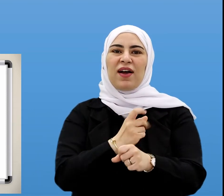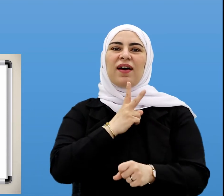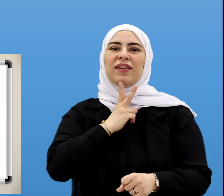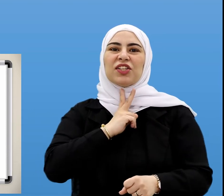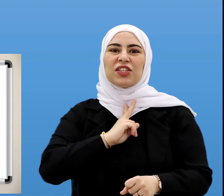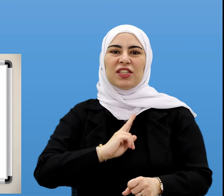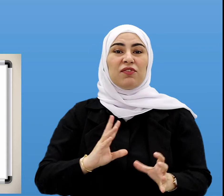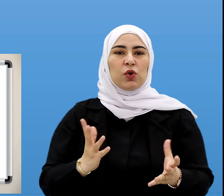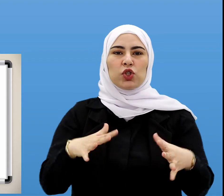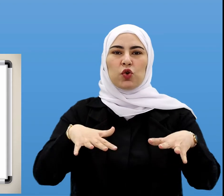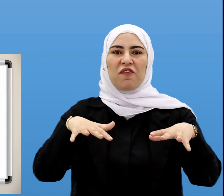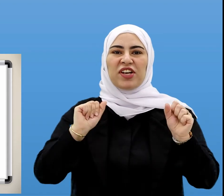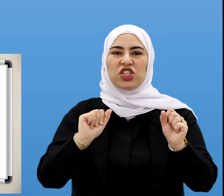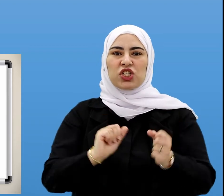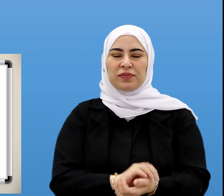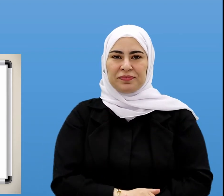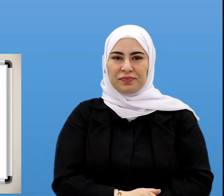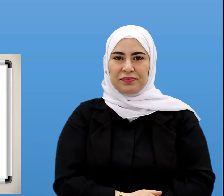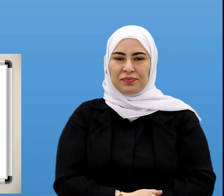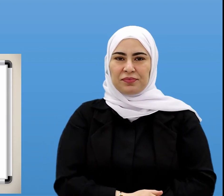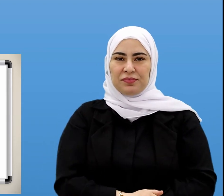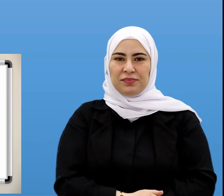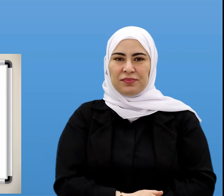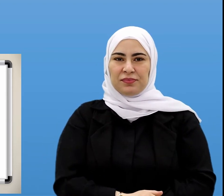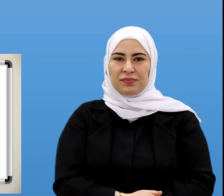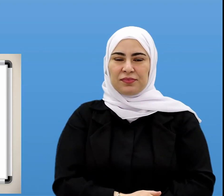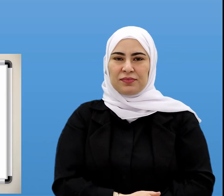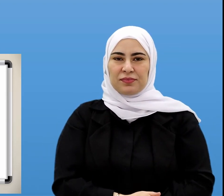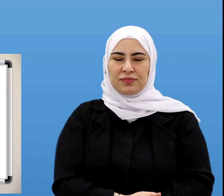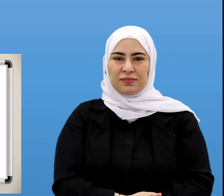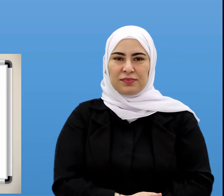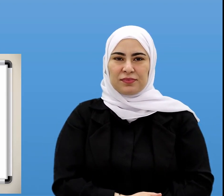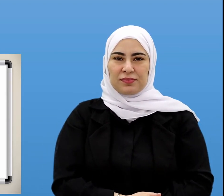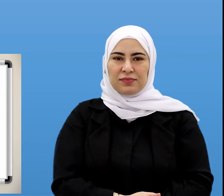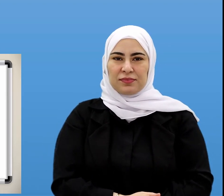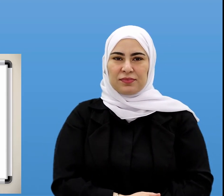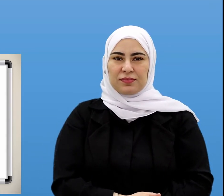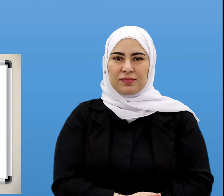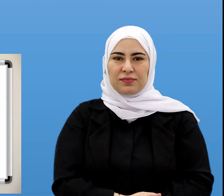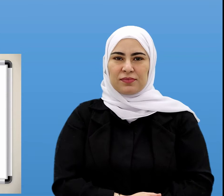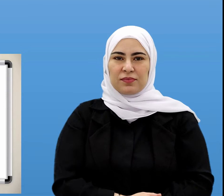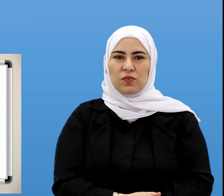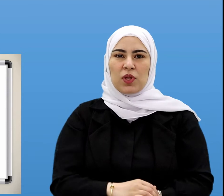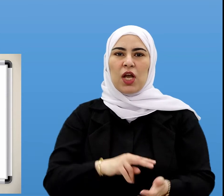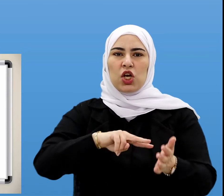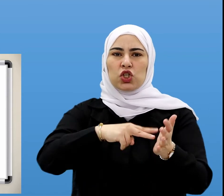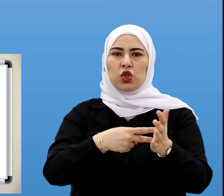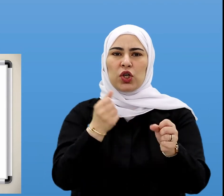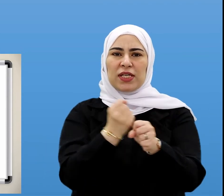refers to the ability is finish. How to use be able to in future